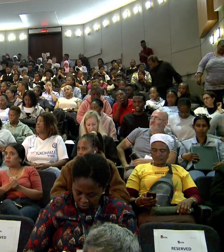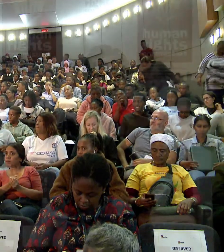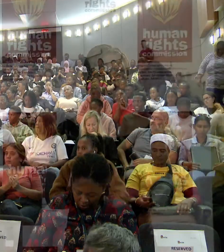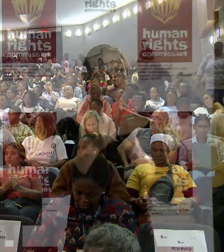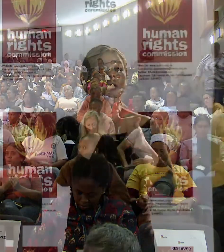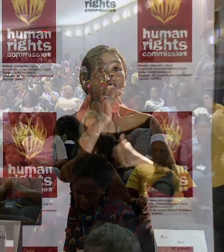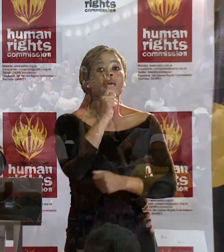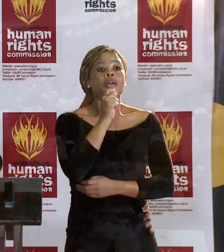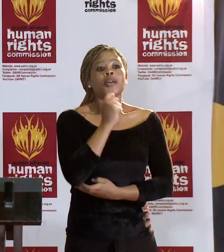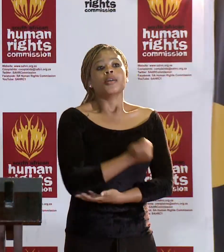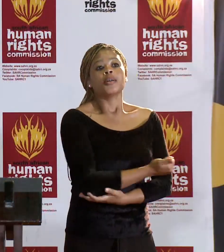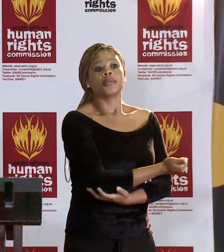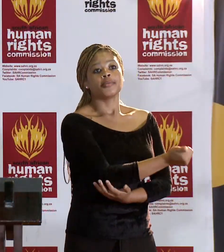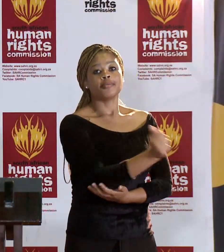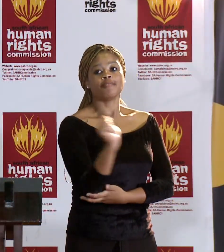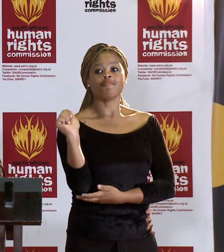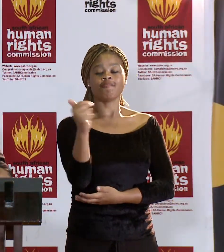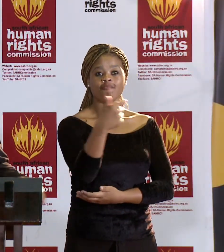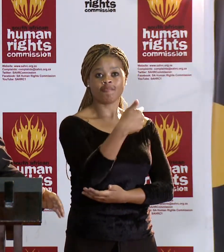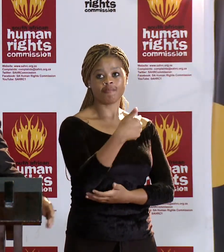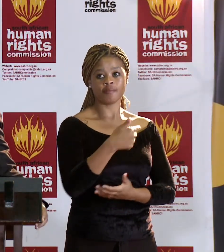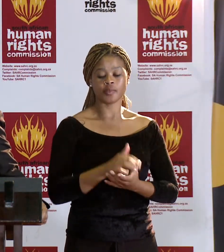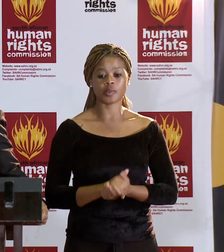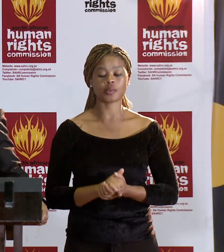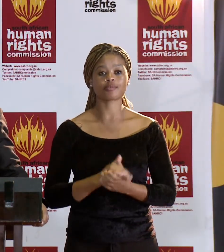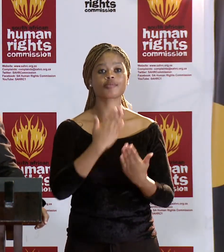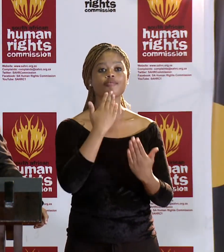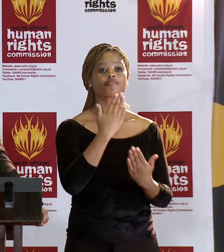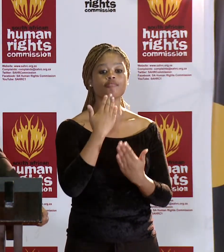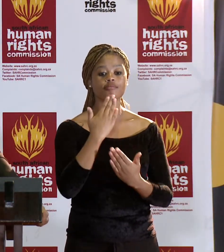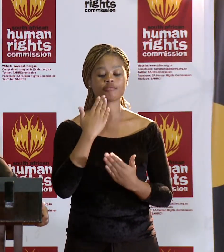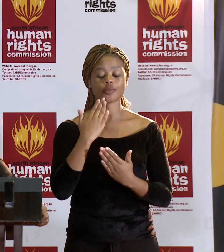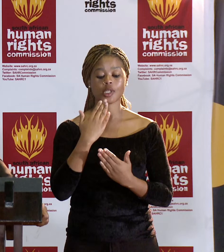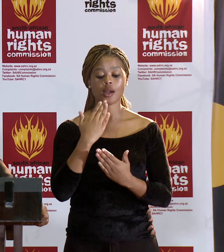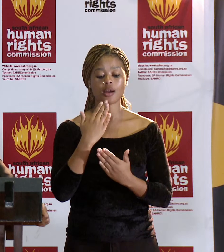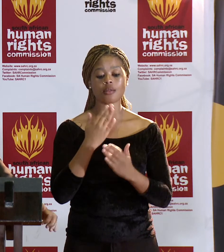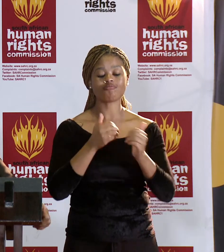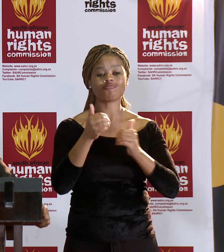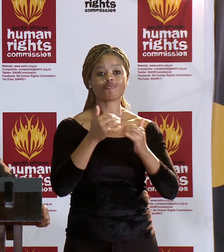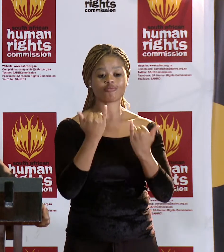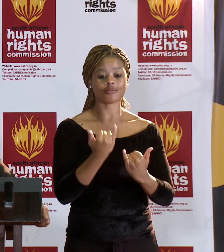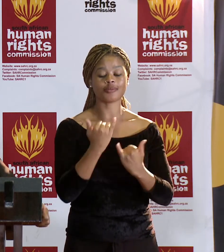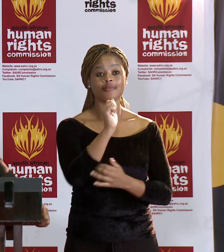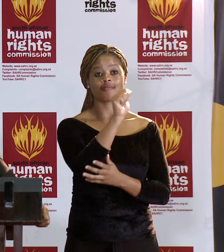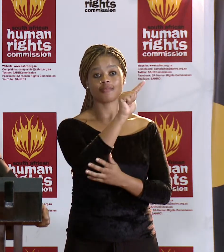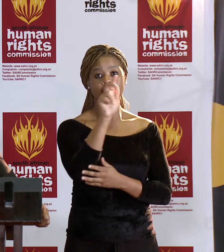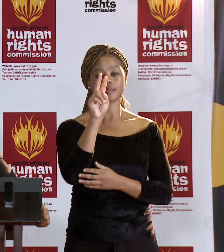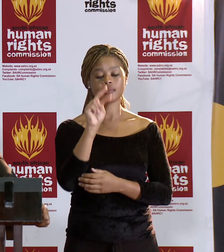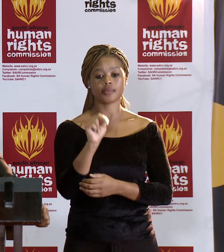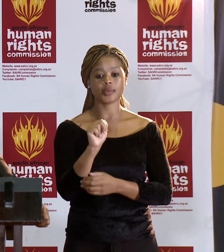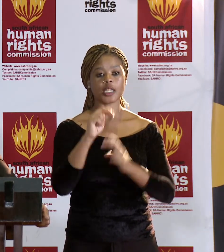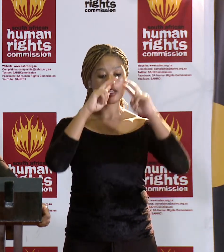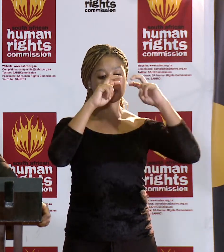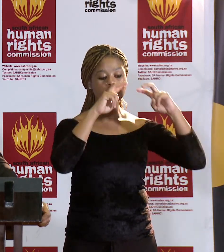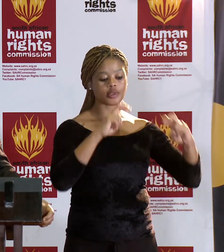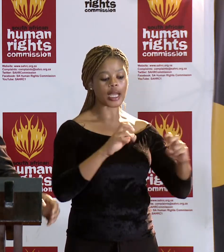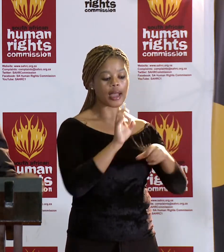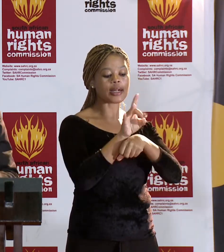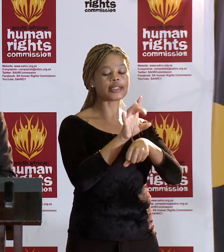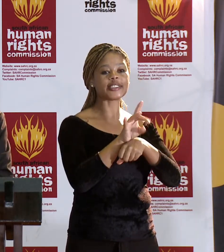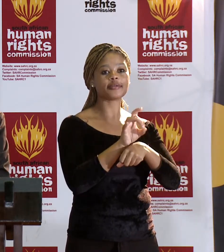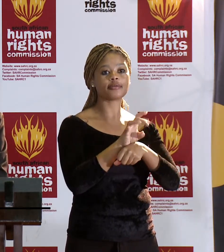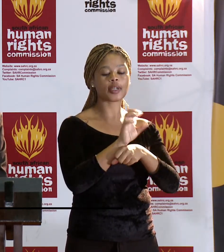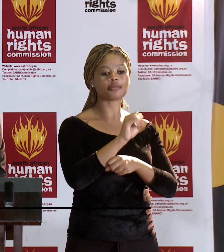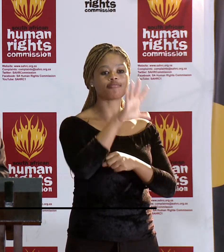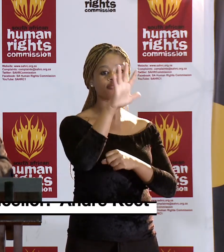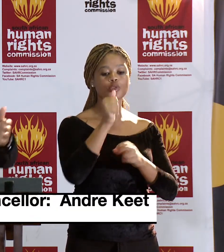Good morning, everybody. Thanks to our facilitator this morning, Alan, a researcher and advisor to the